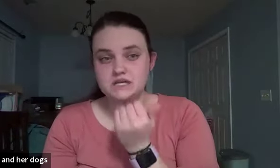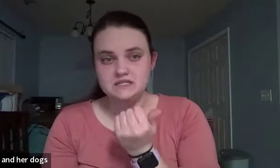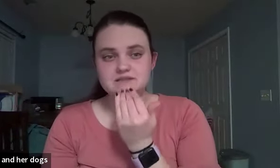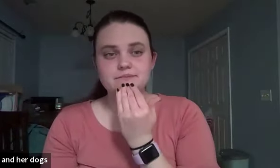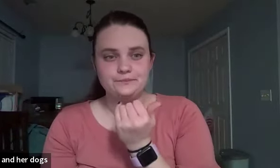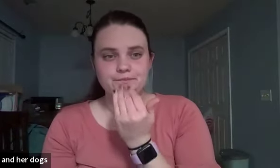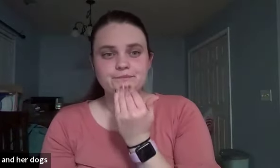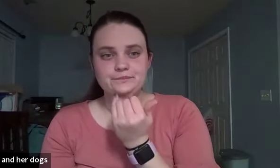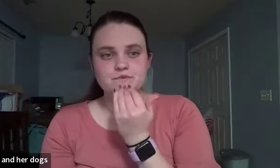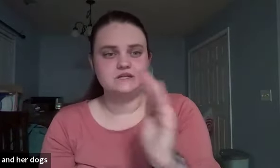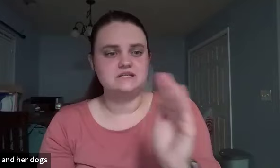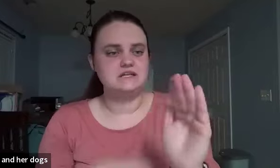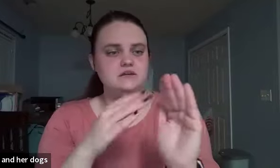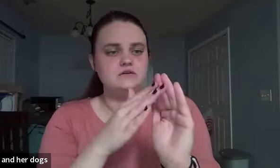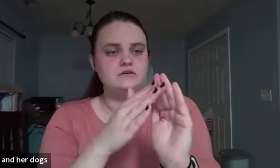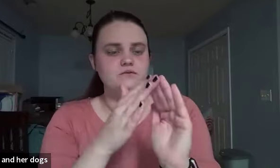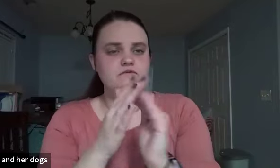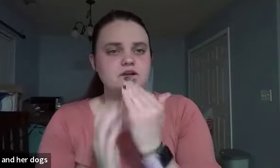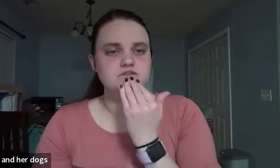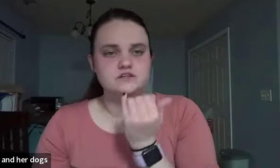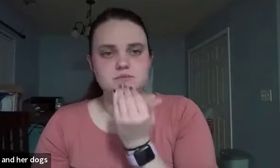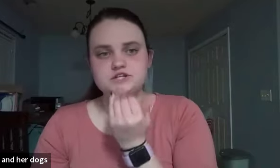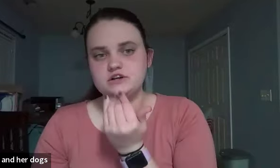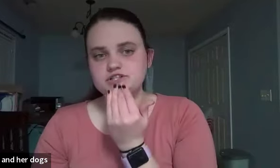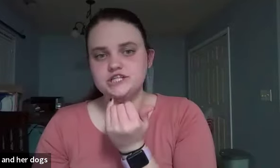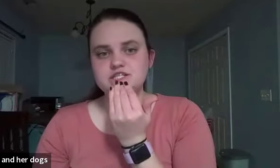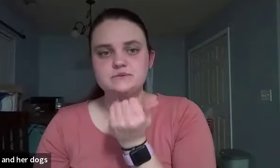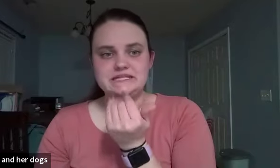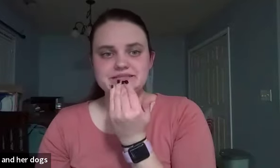sweet. Sweet is like your 4 fingers are going to brush across your chin. Sweet.